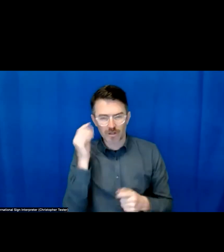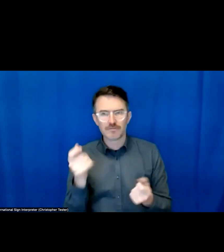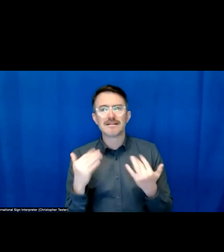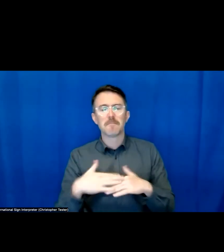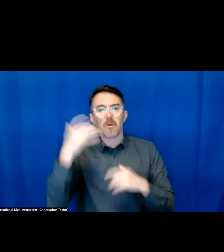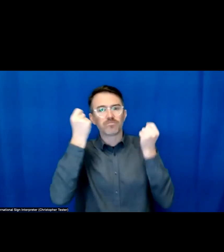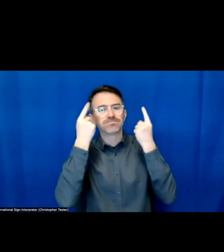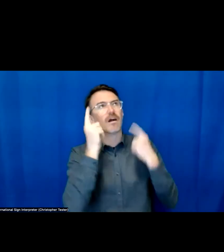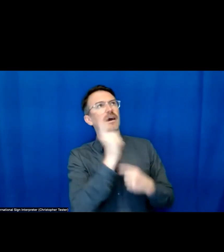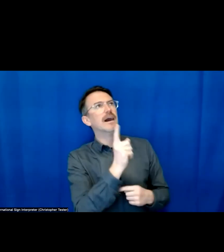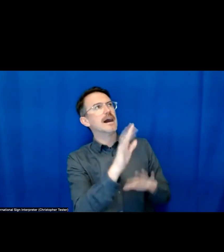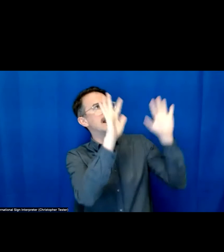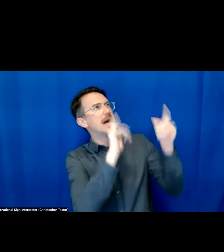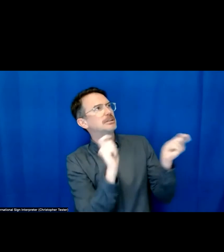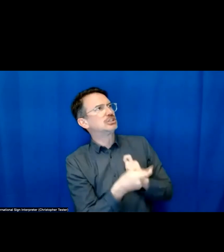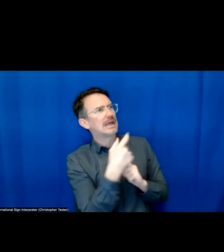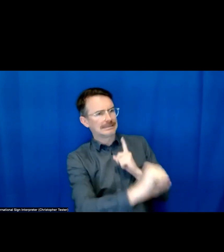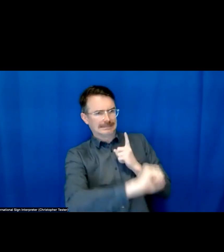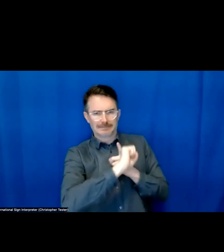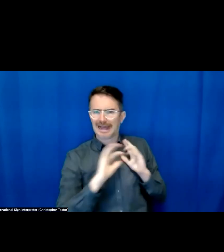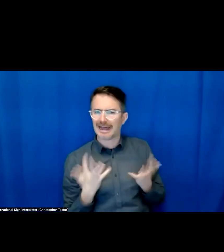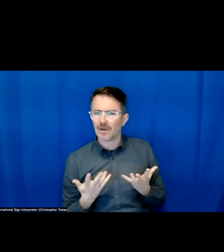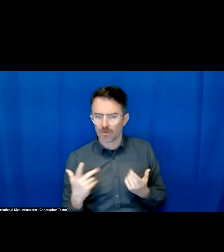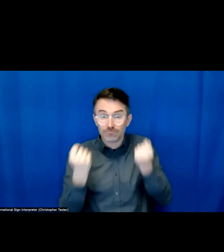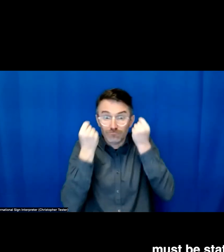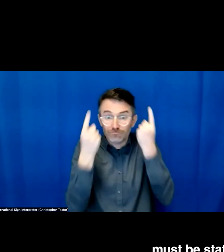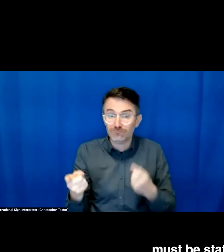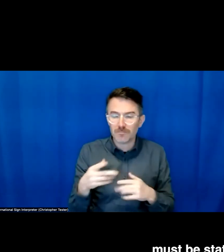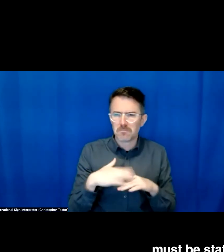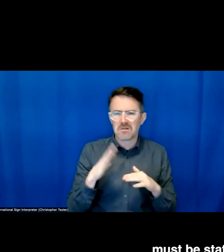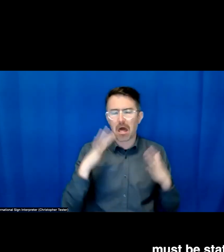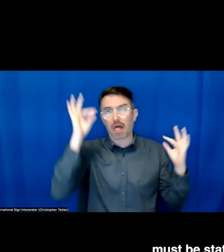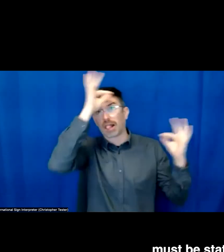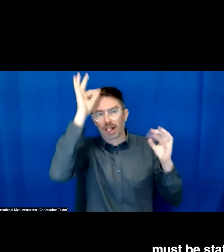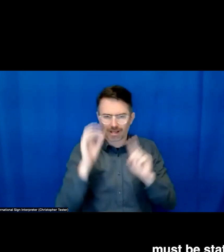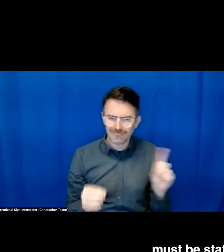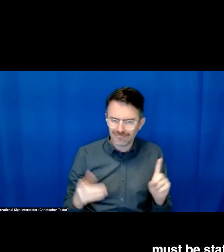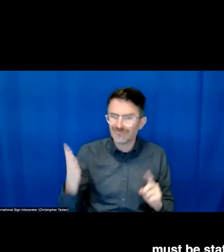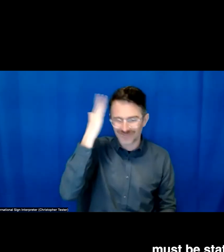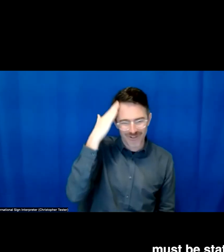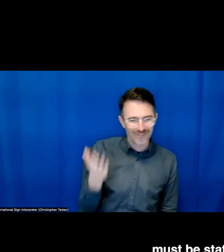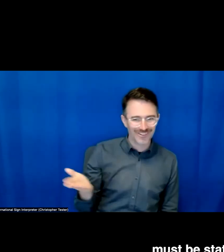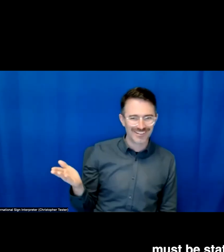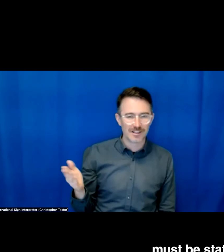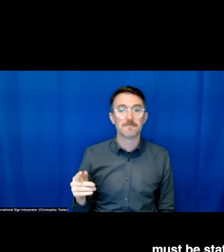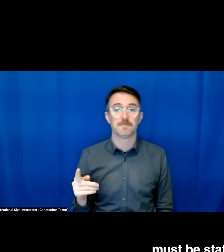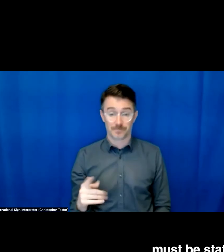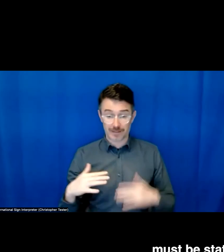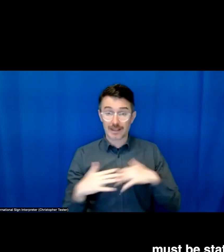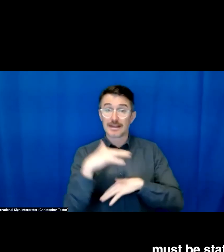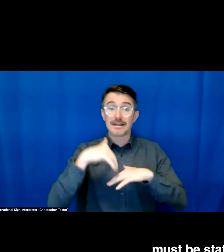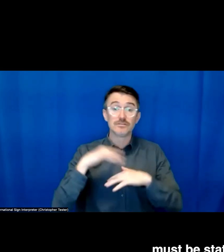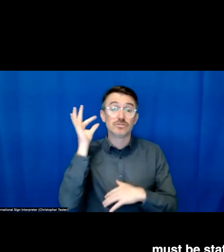4, the collective rights of indigenous women with disabilities must be stated in the regulation and policies